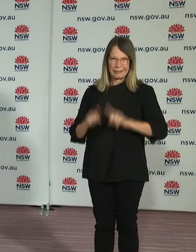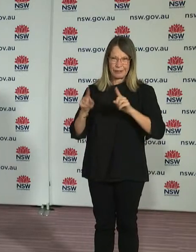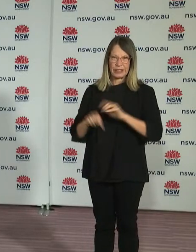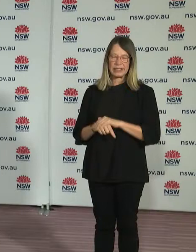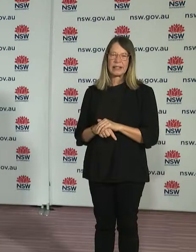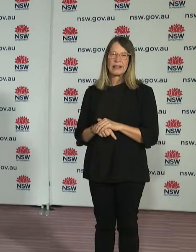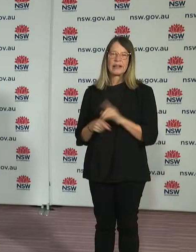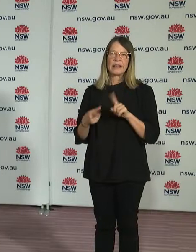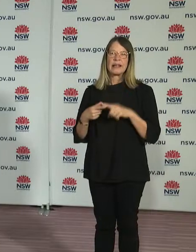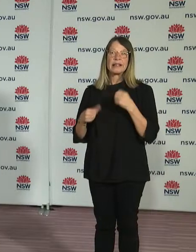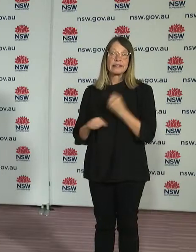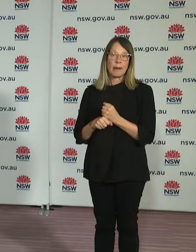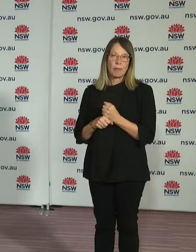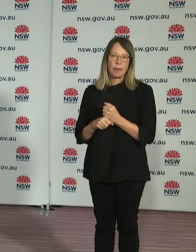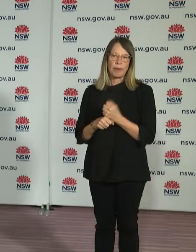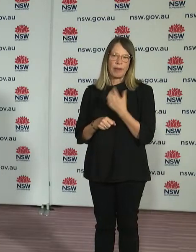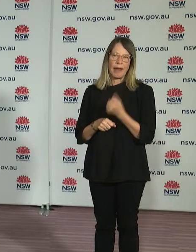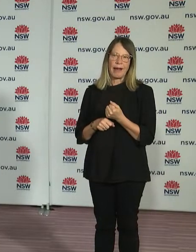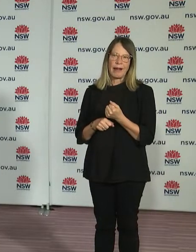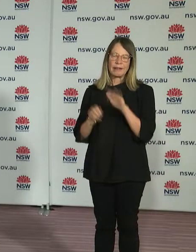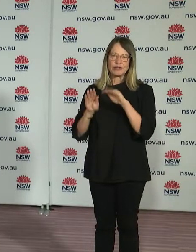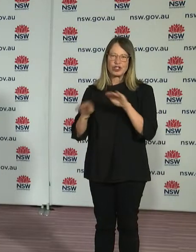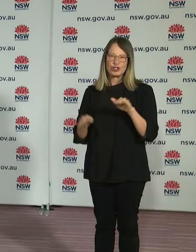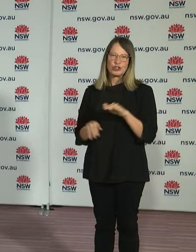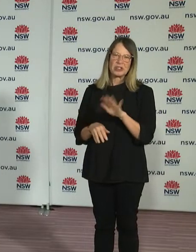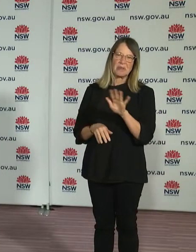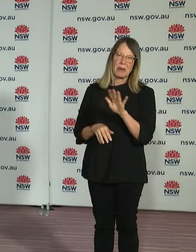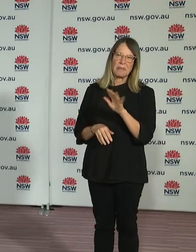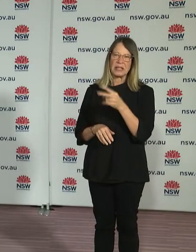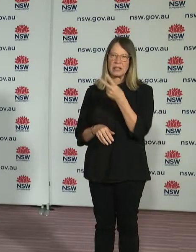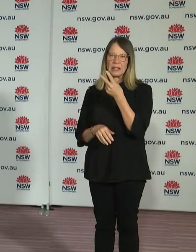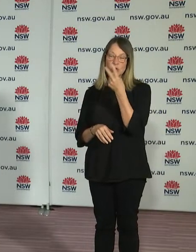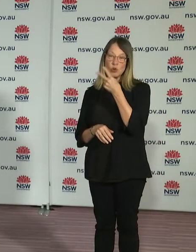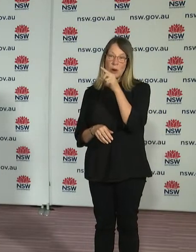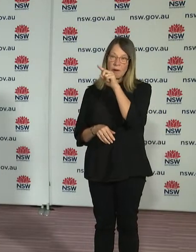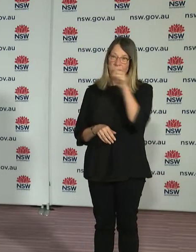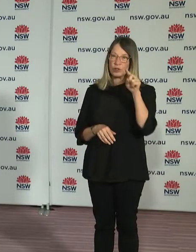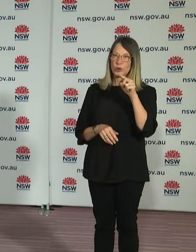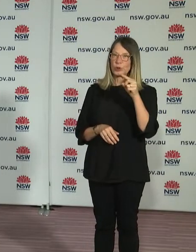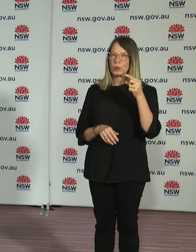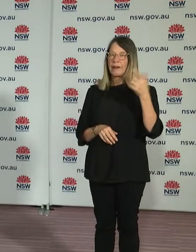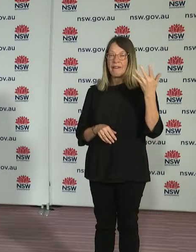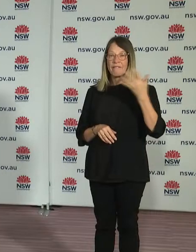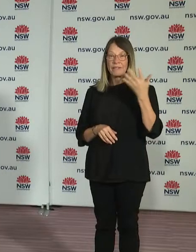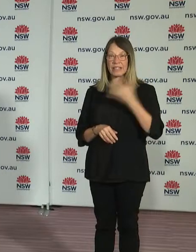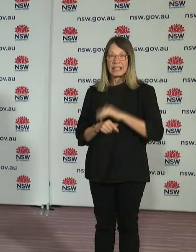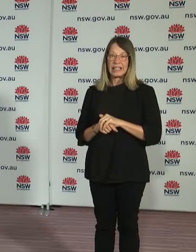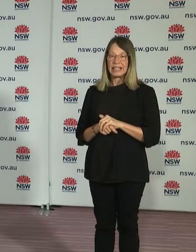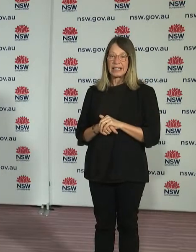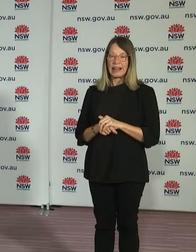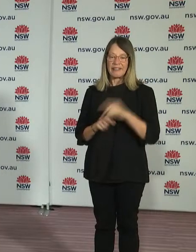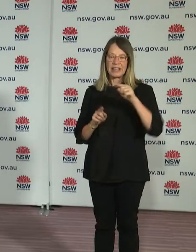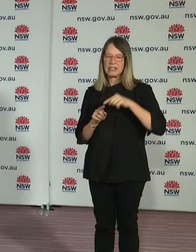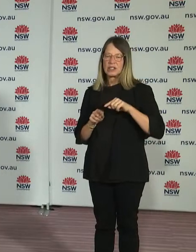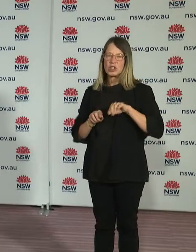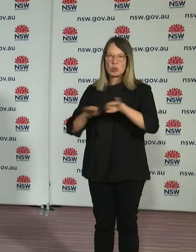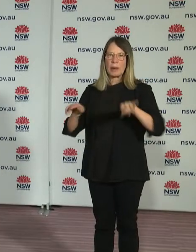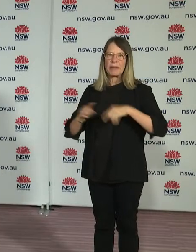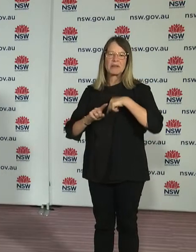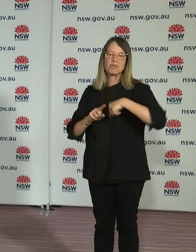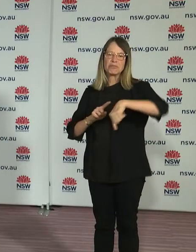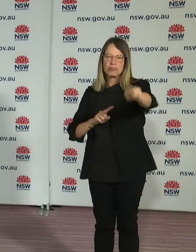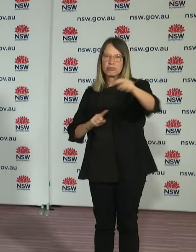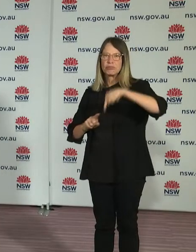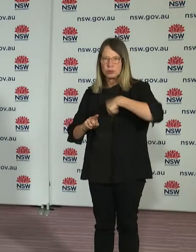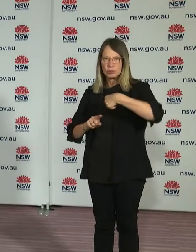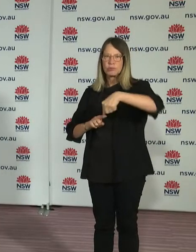15-year-olds that are swimming in lap swimming in an indoor pool and they're fully vaccinated, then that's a very low-risk